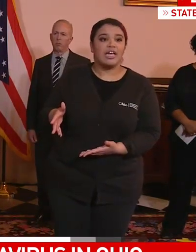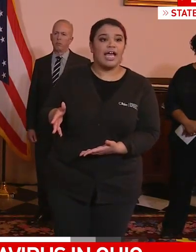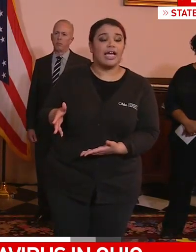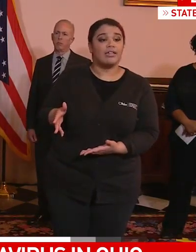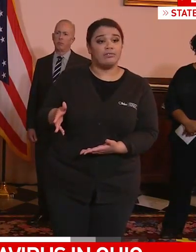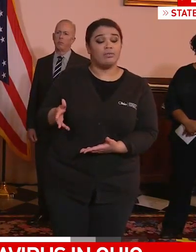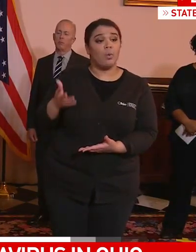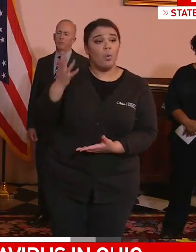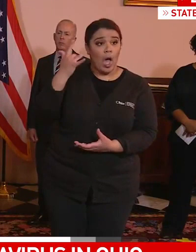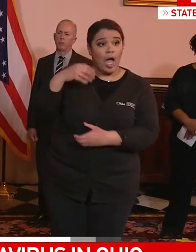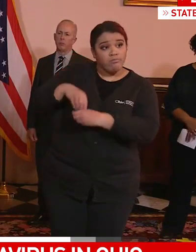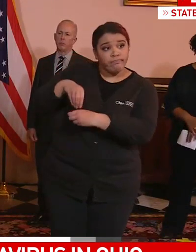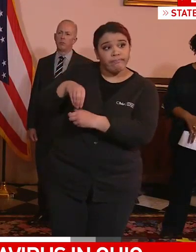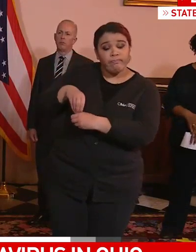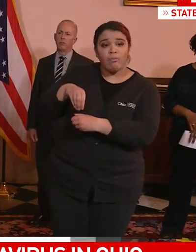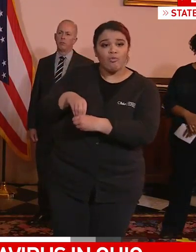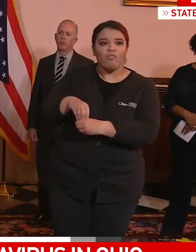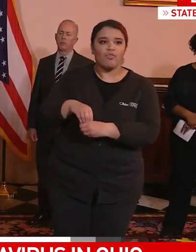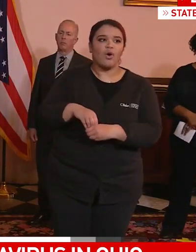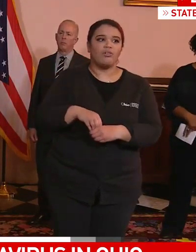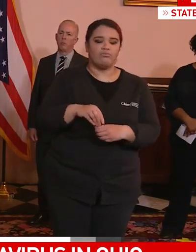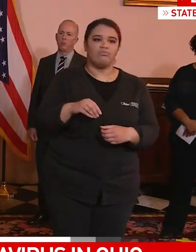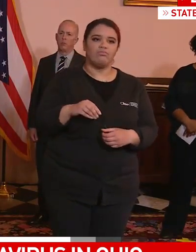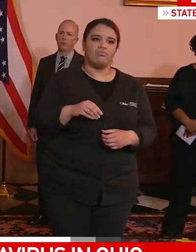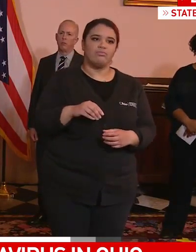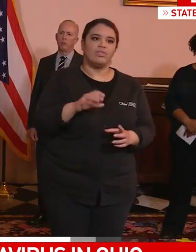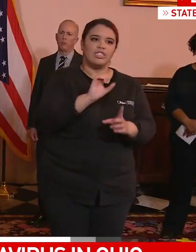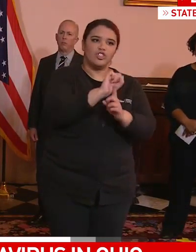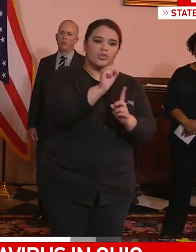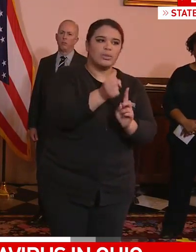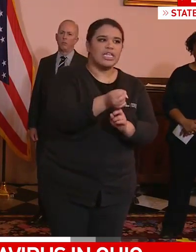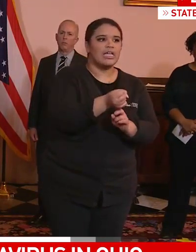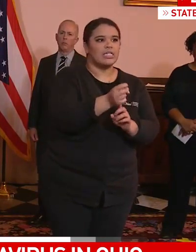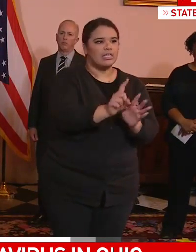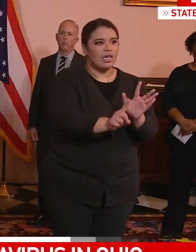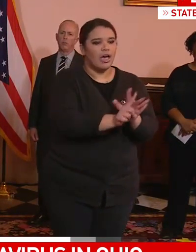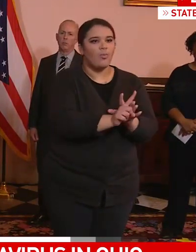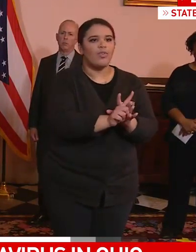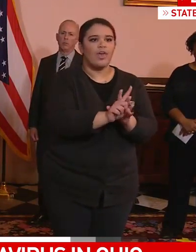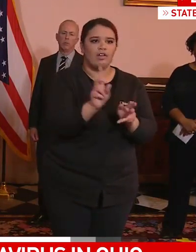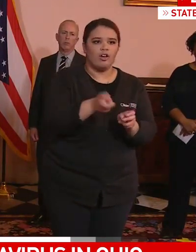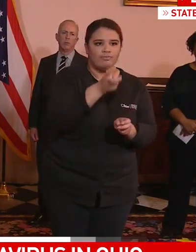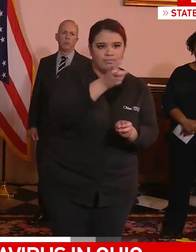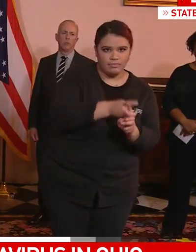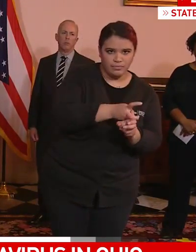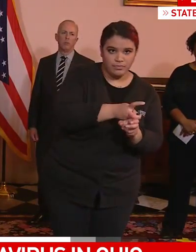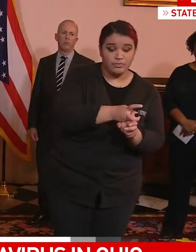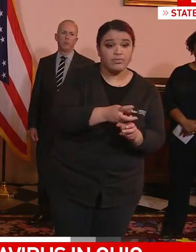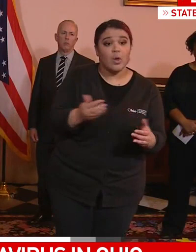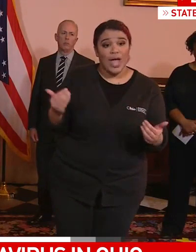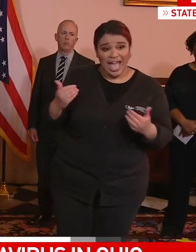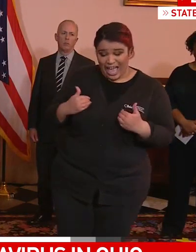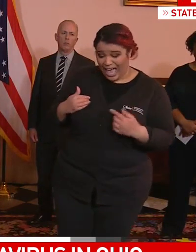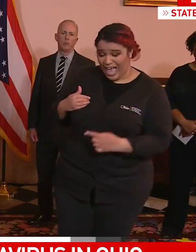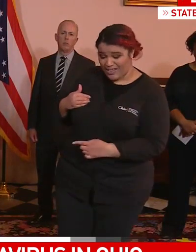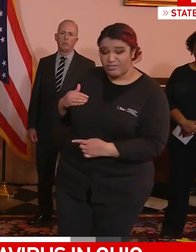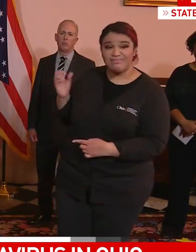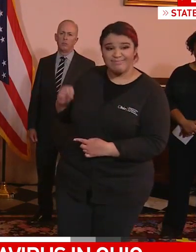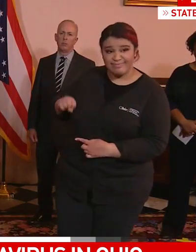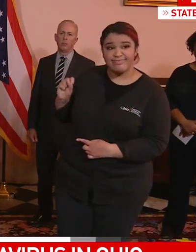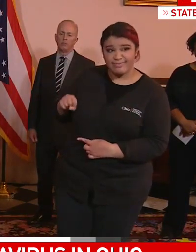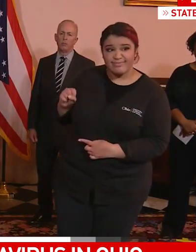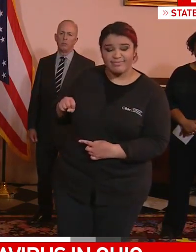difficult circumstances, and certainly we're in very difficult circumstances. So that money is certainly available. This is something